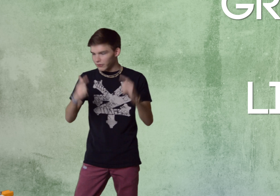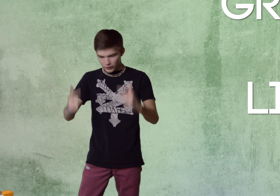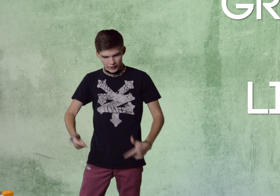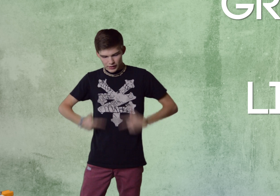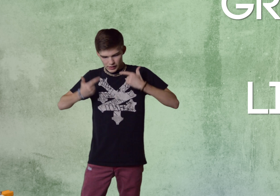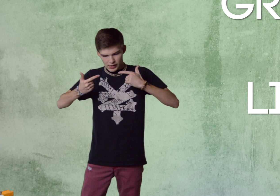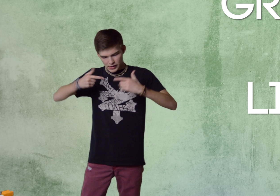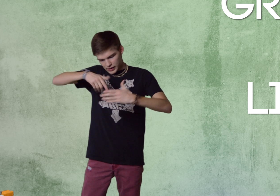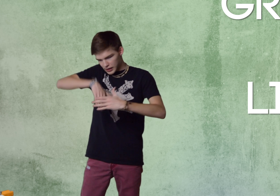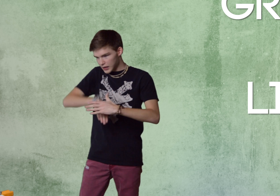living inside